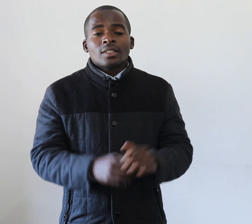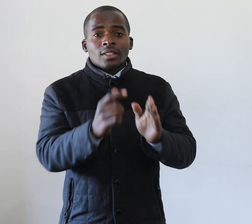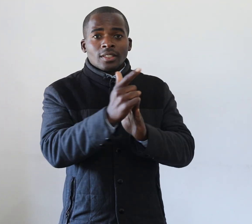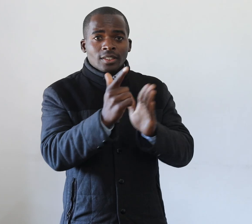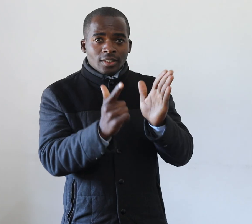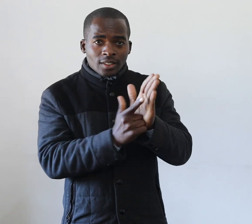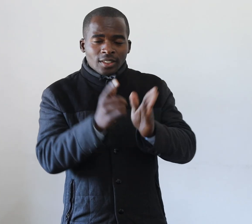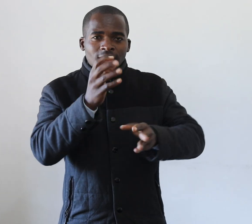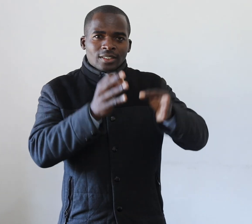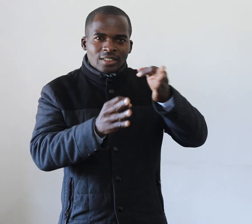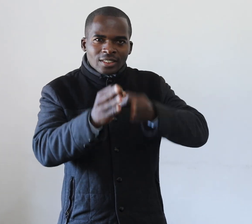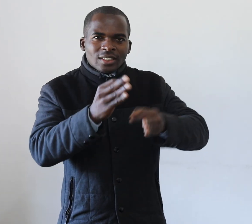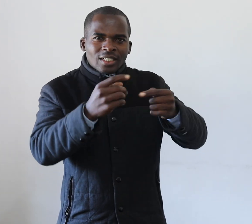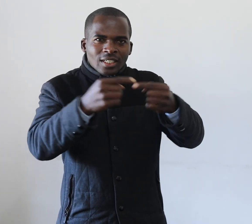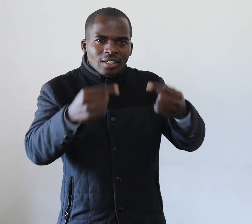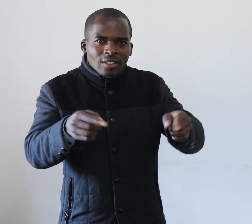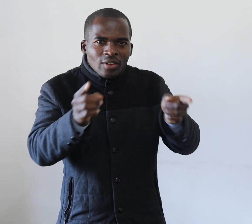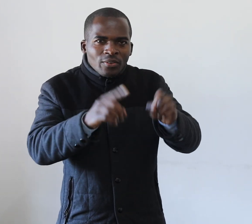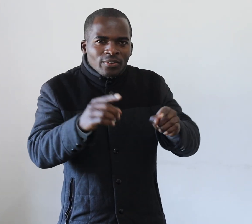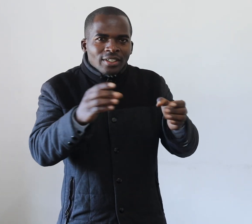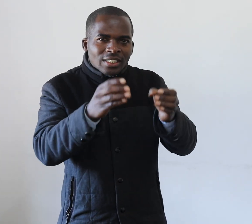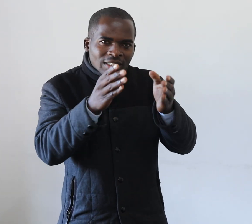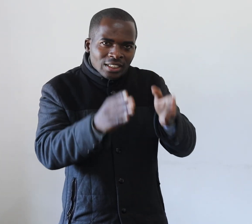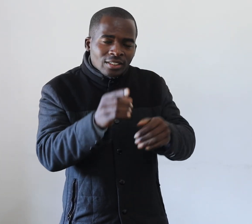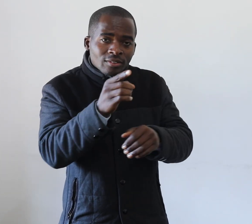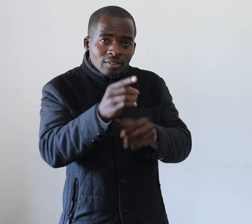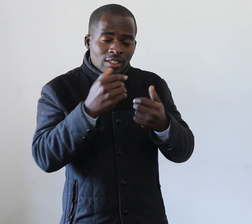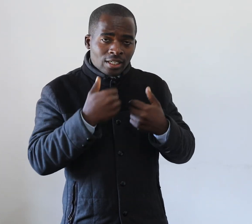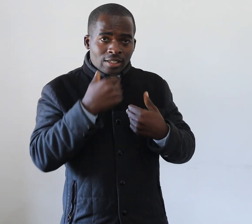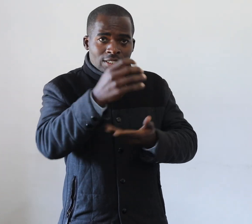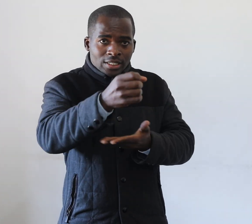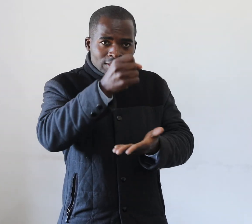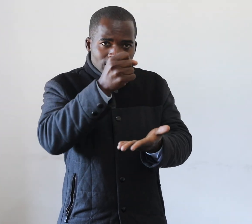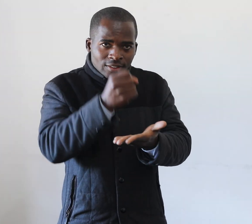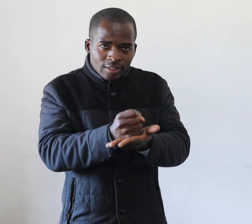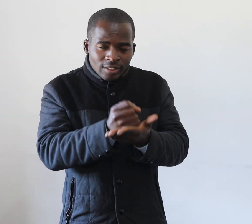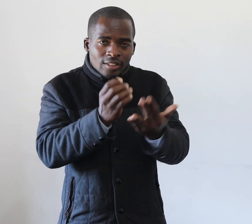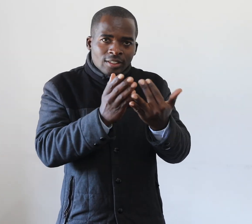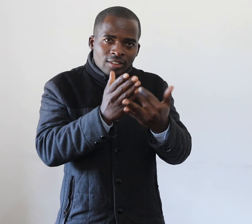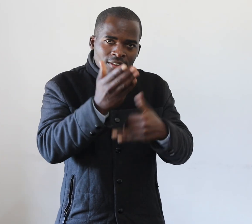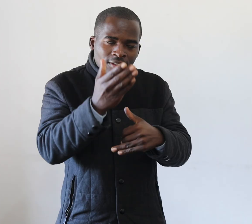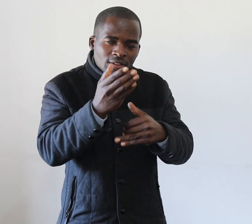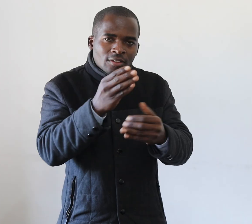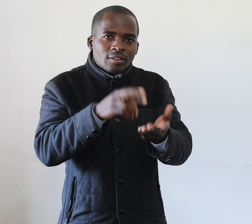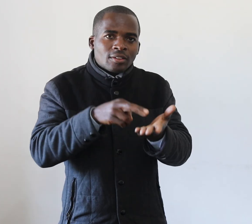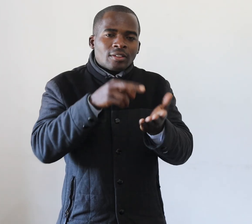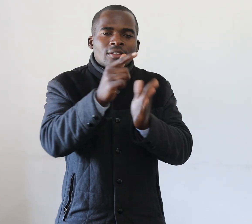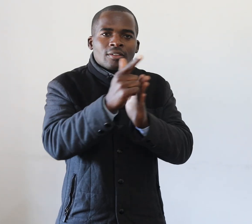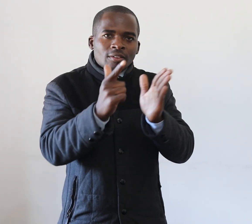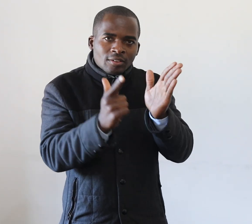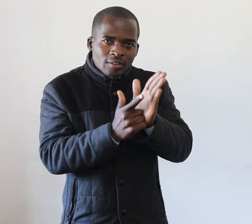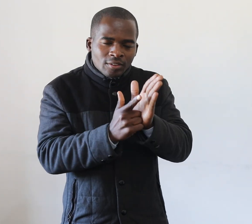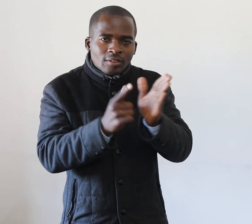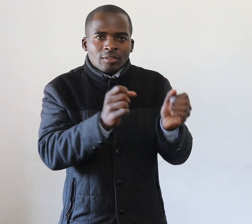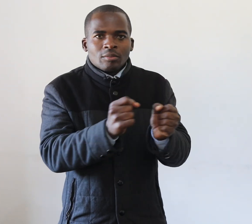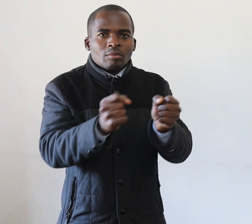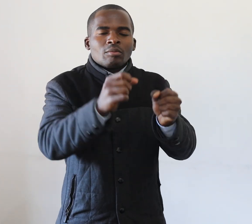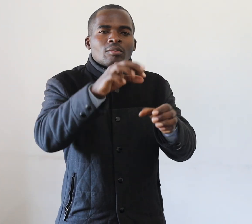explains what happens when a councillor who was elected through the proportional representation system leaves office